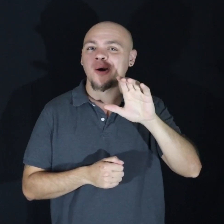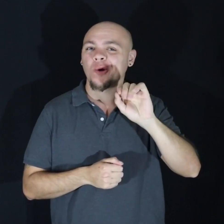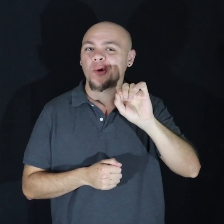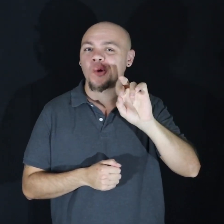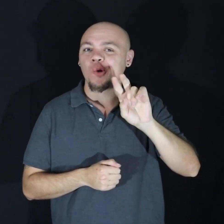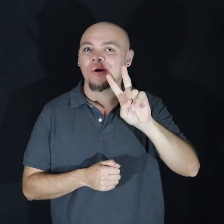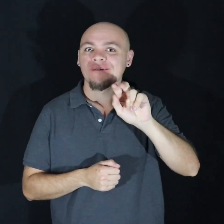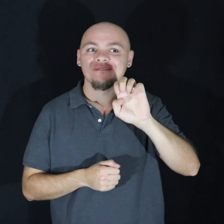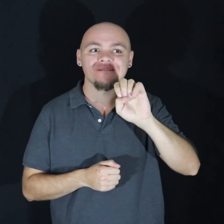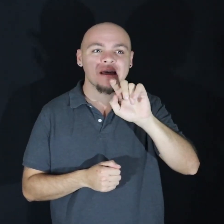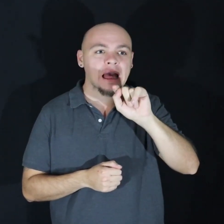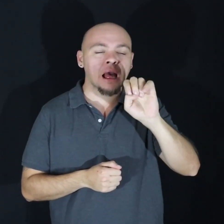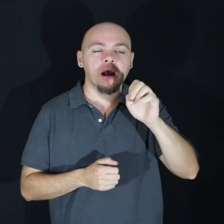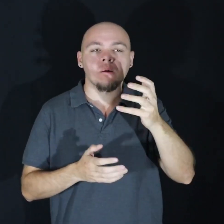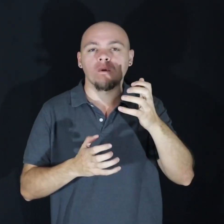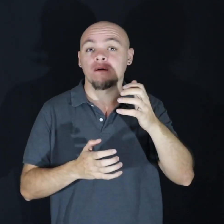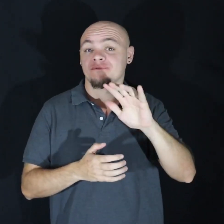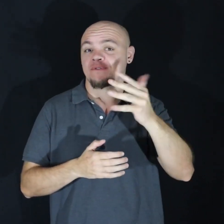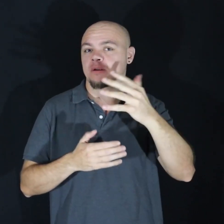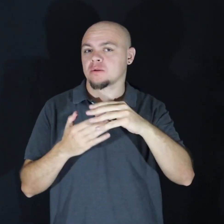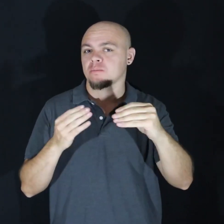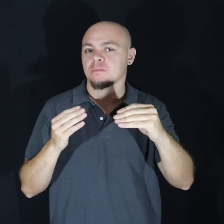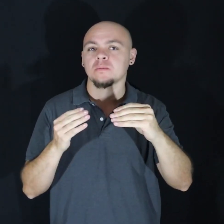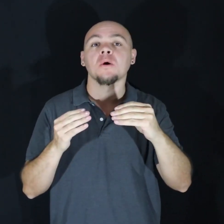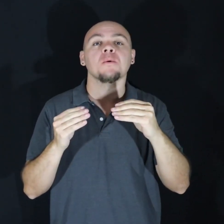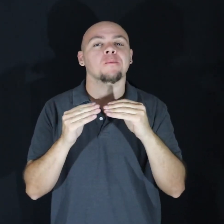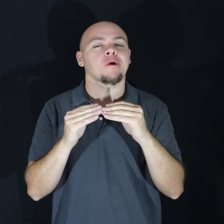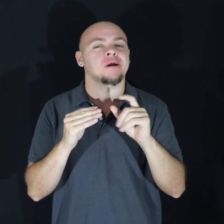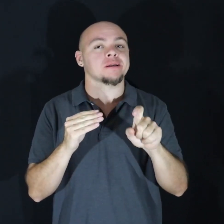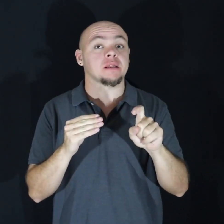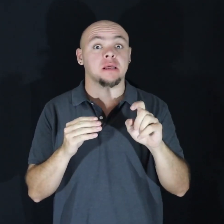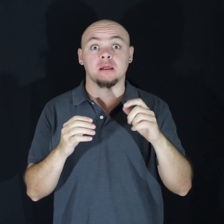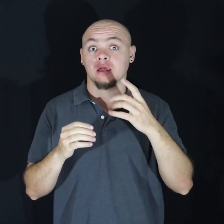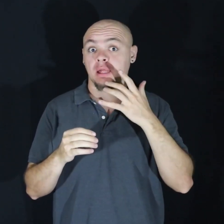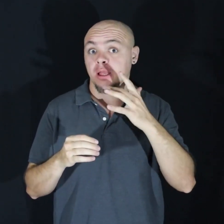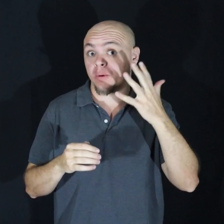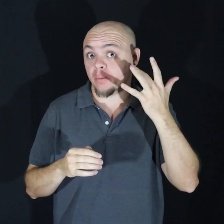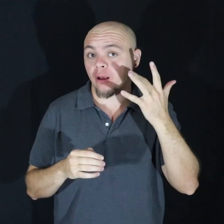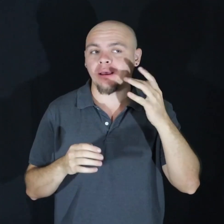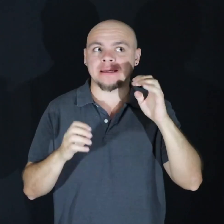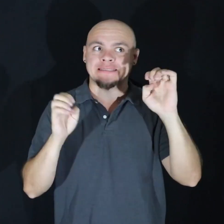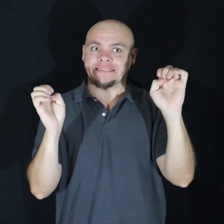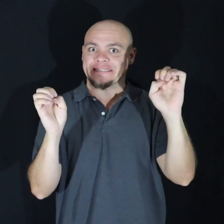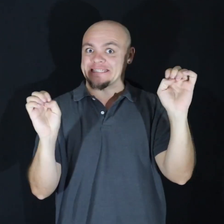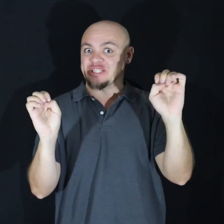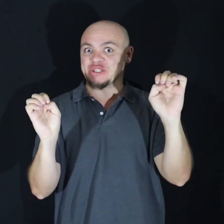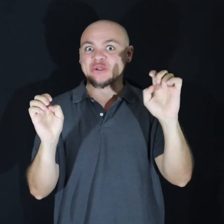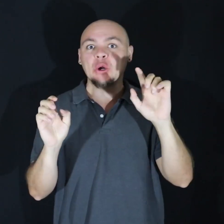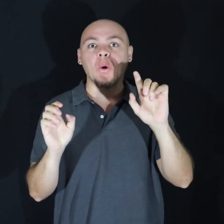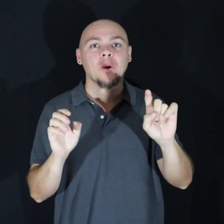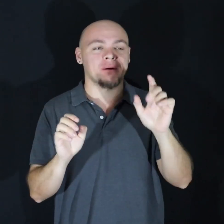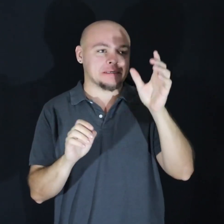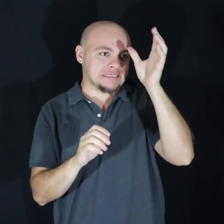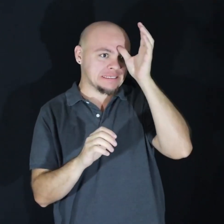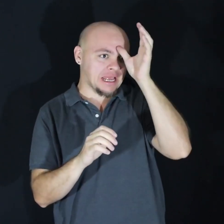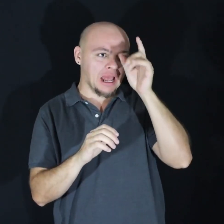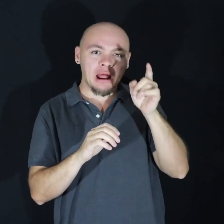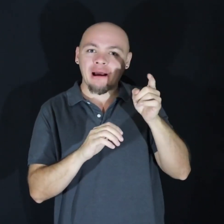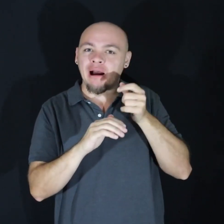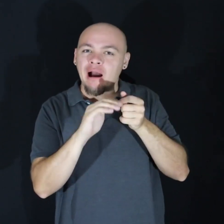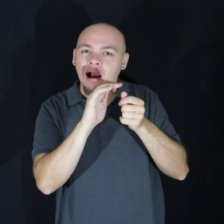more. Luckily for me, it's Easter, and I know that my dad always hides one